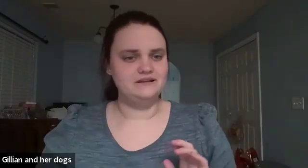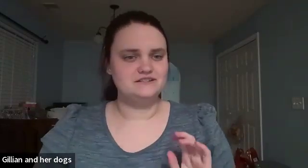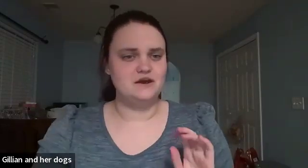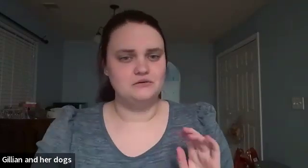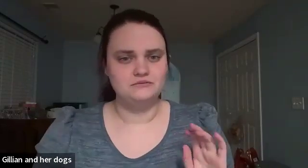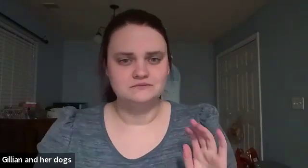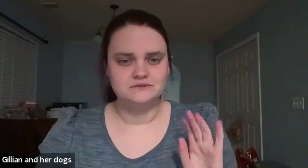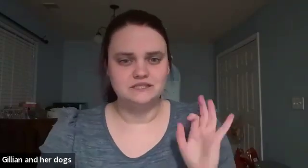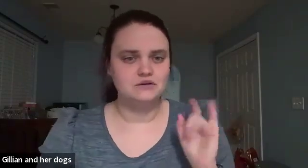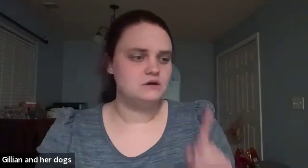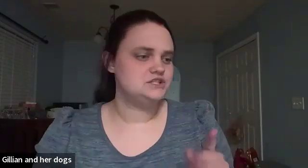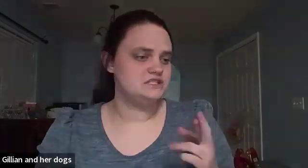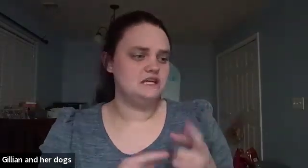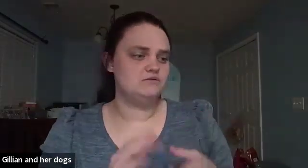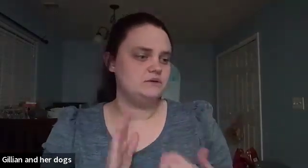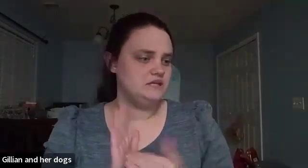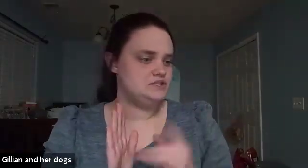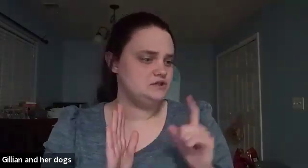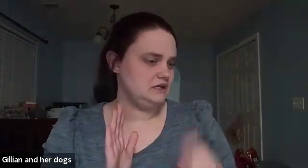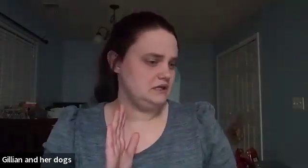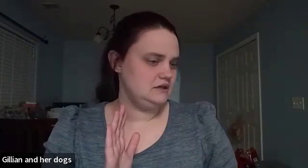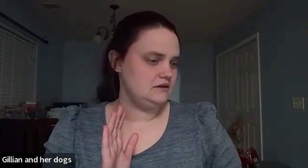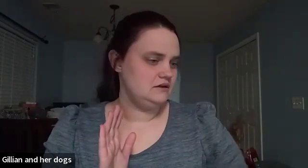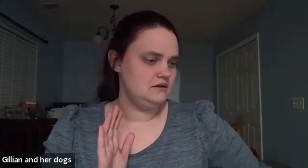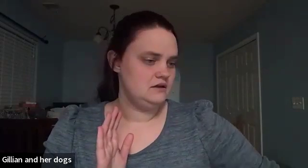point. So, any questions, any repeats you need?